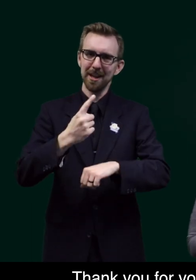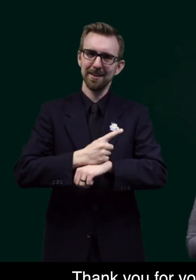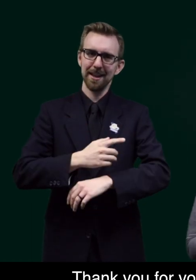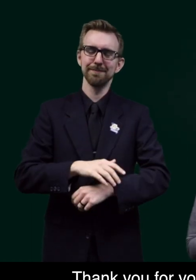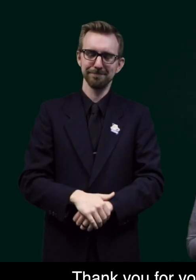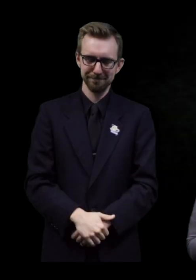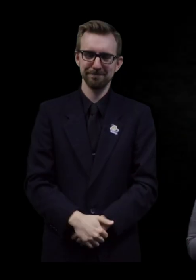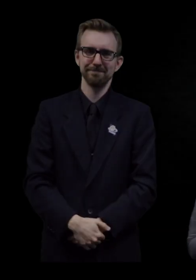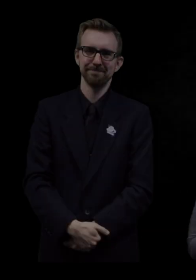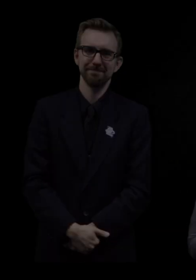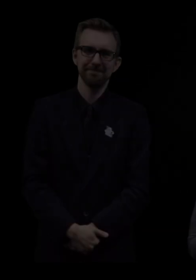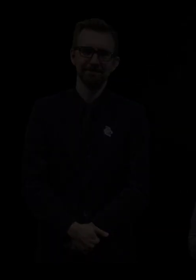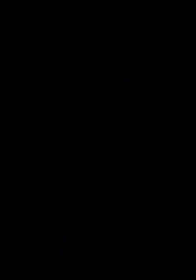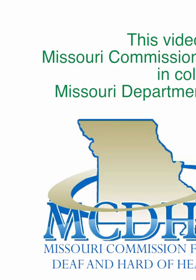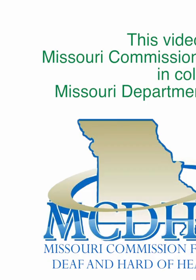day.